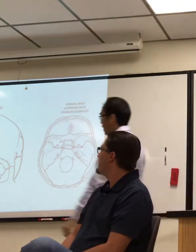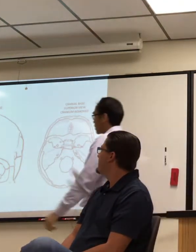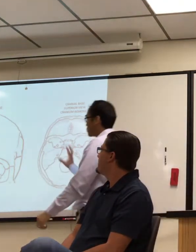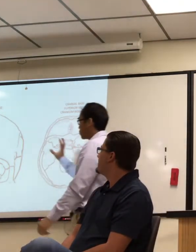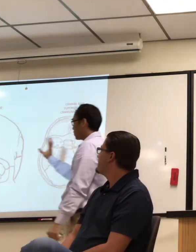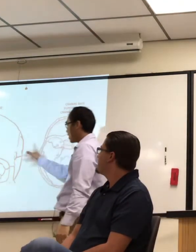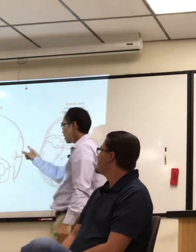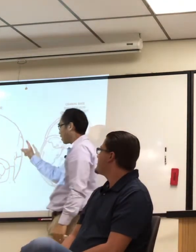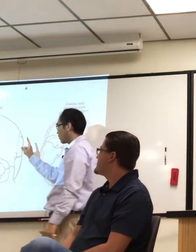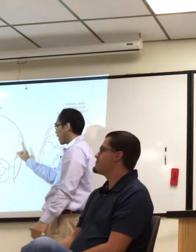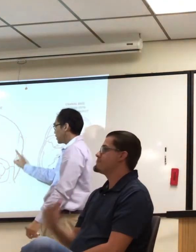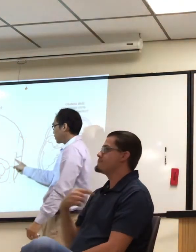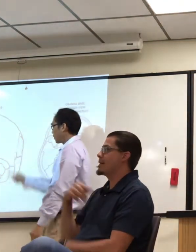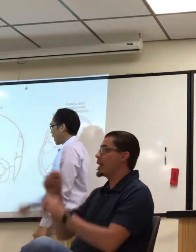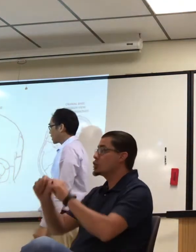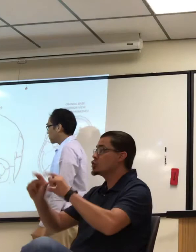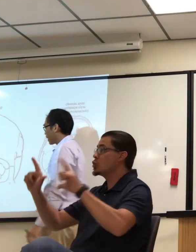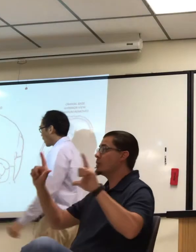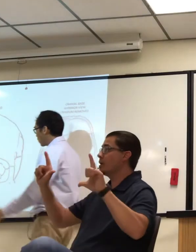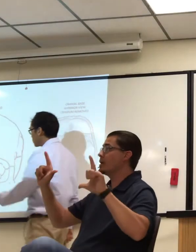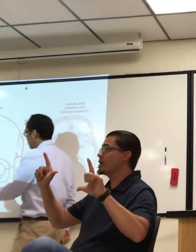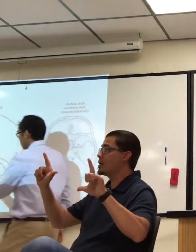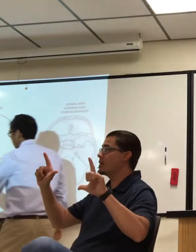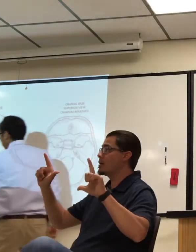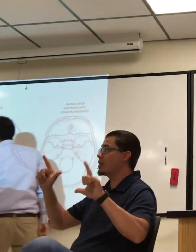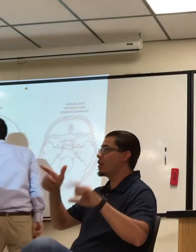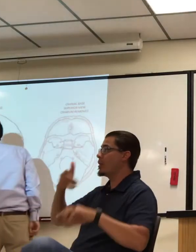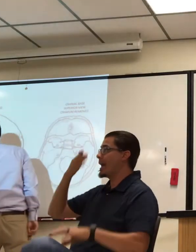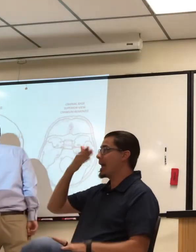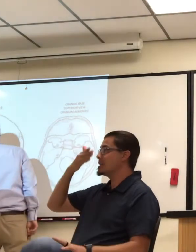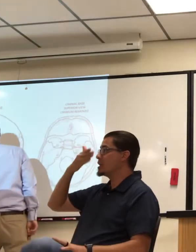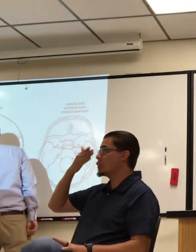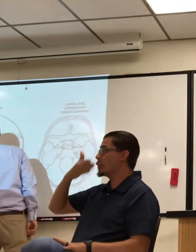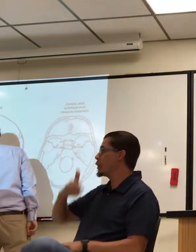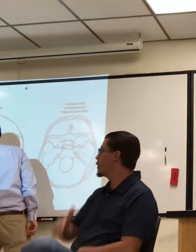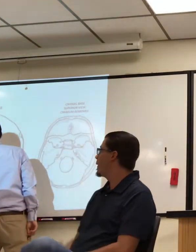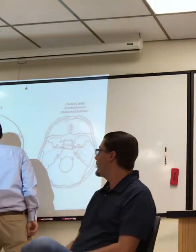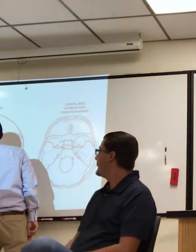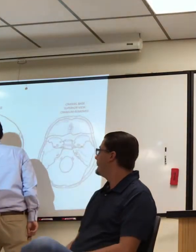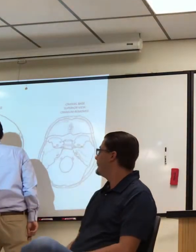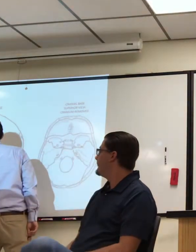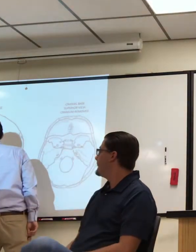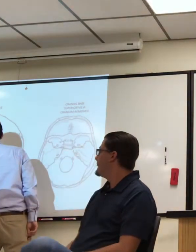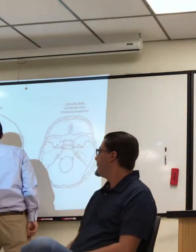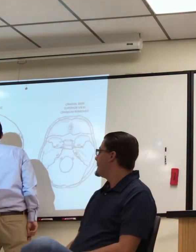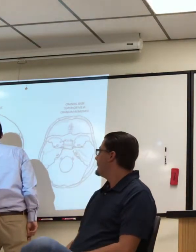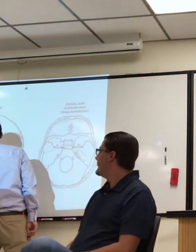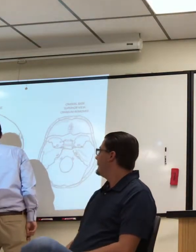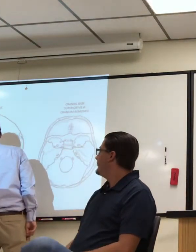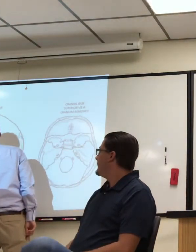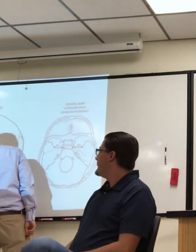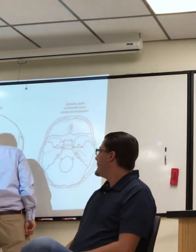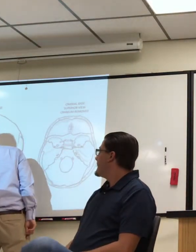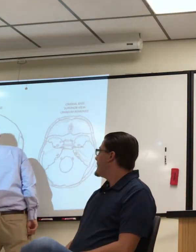So I just kind of zoomed in on the anterior aspect. I would just color it right there.